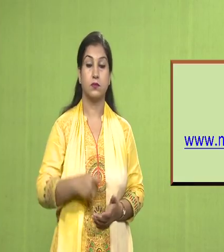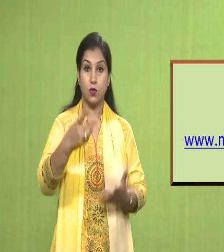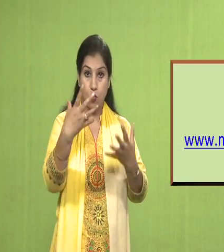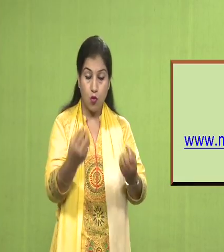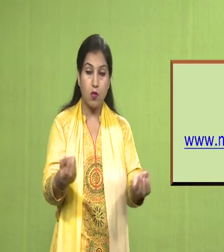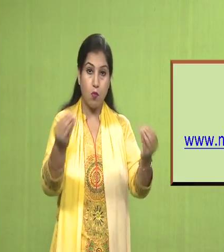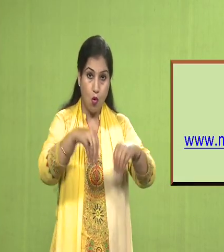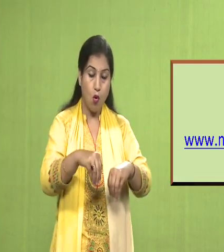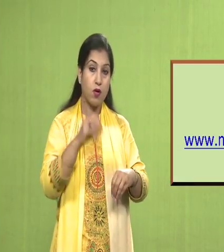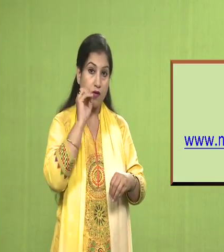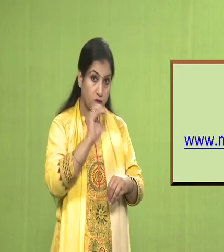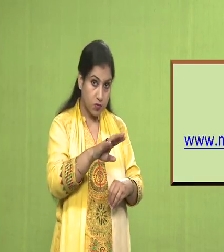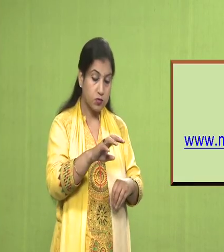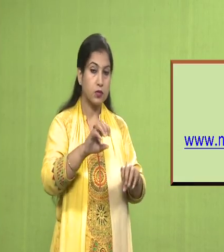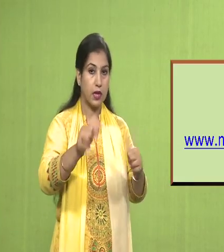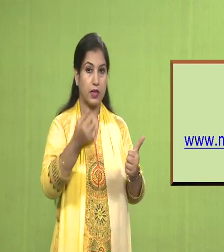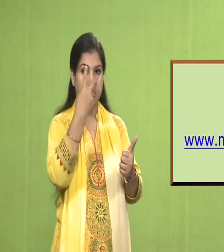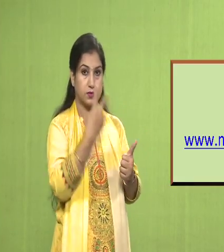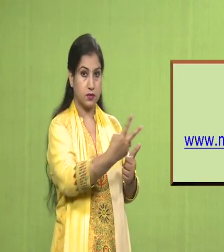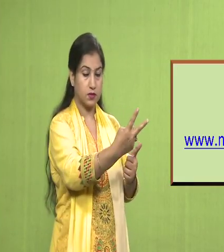You can also visit our website